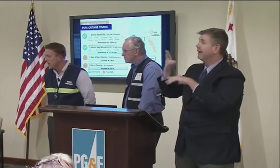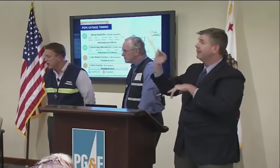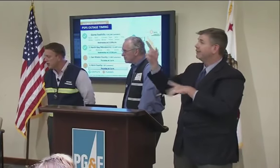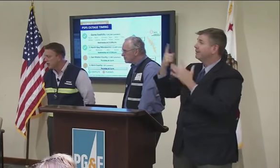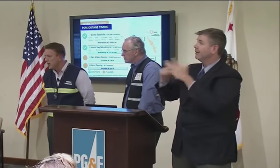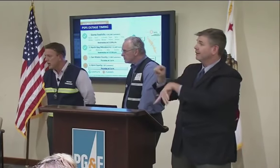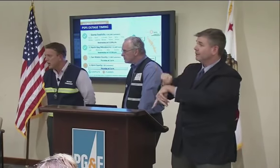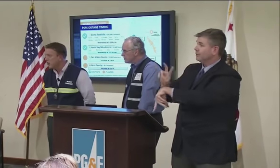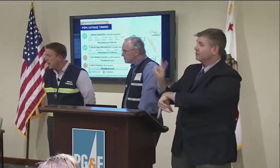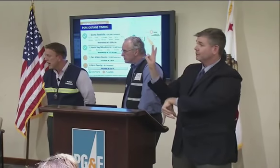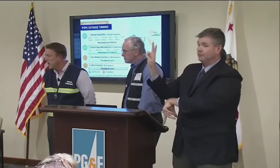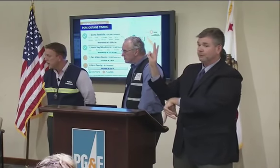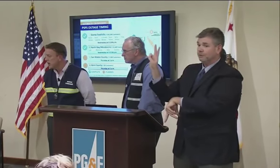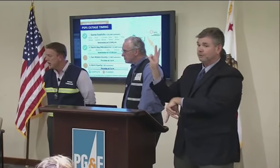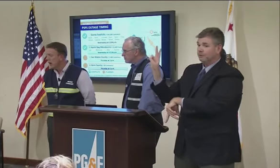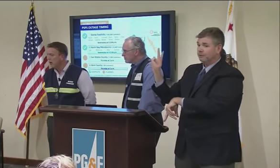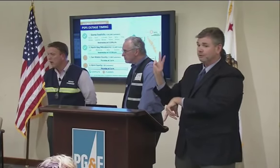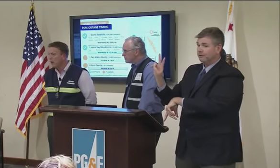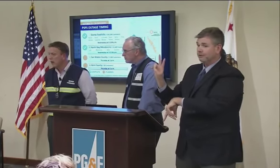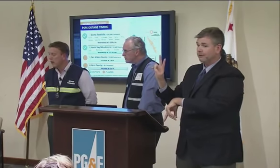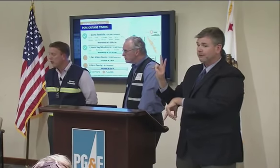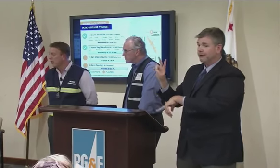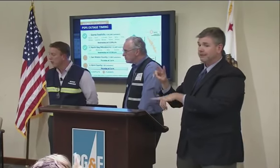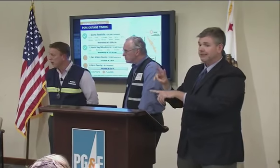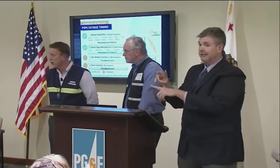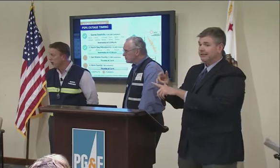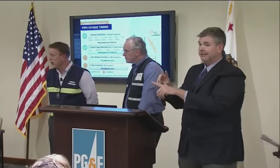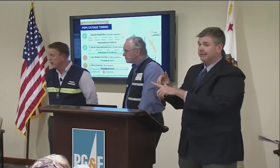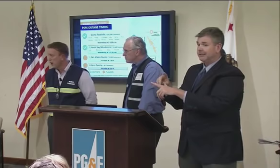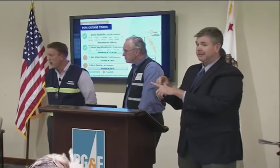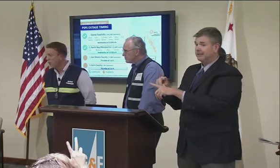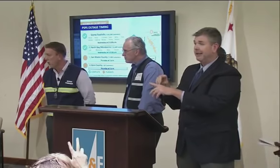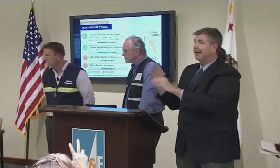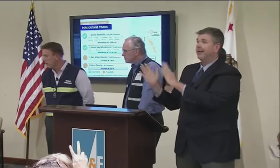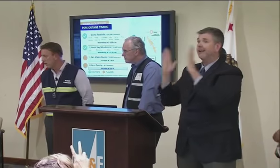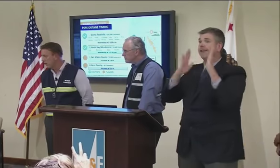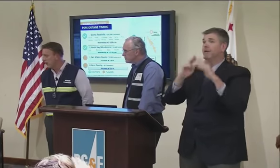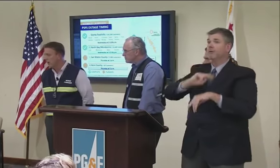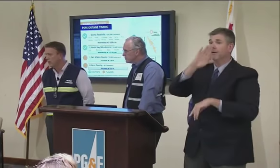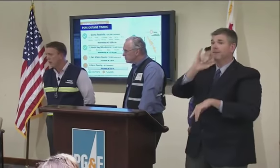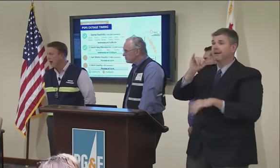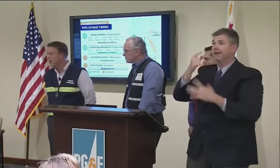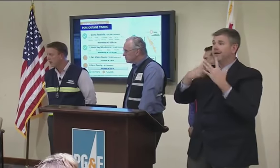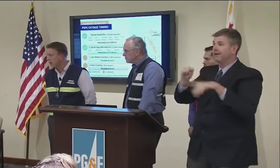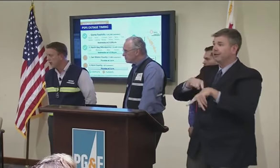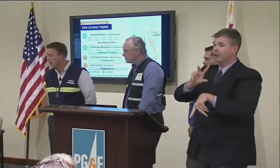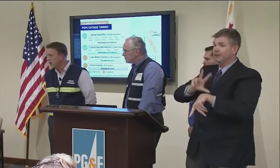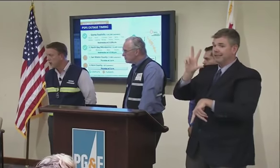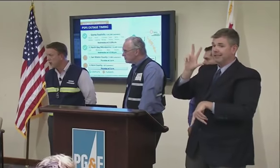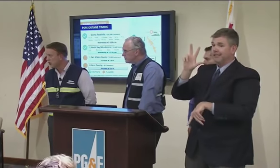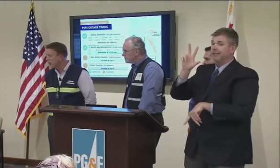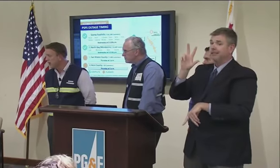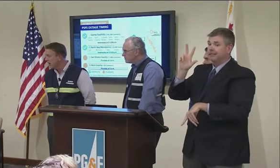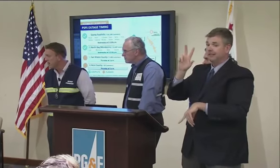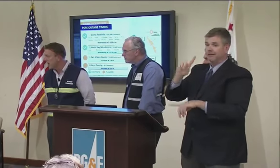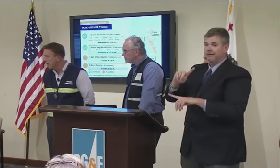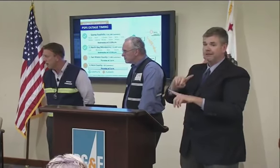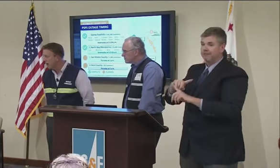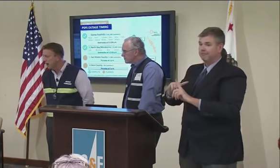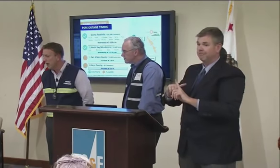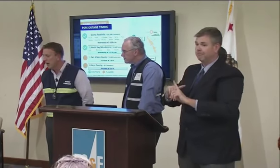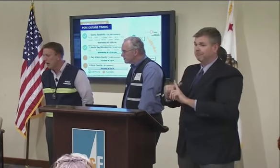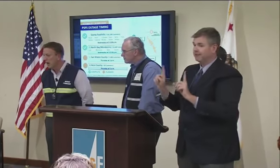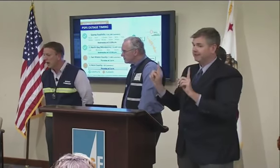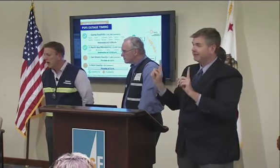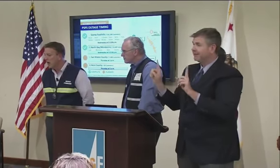weather conditions changed, either for the good or not to the good, that we would adjust that